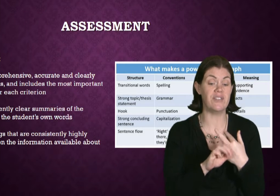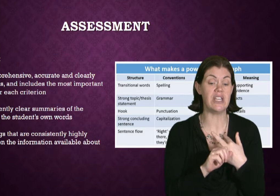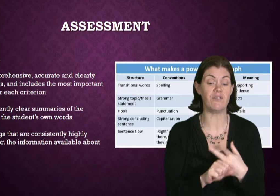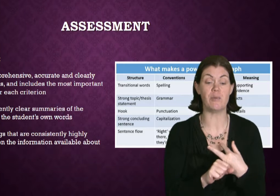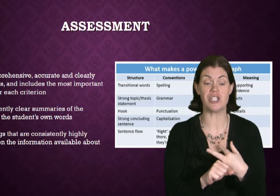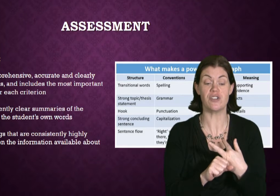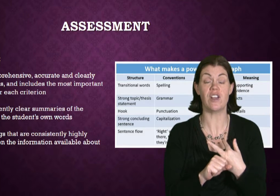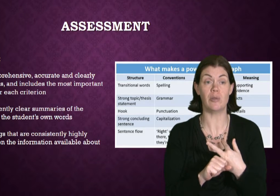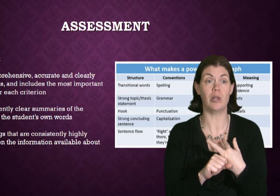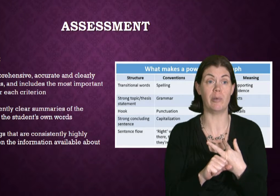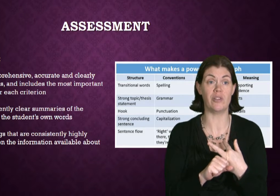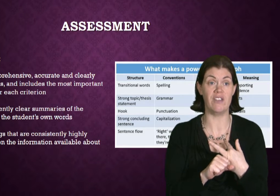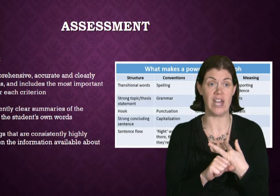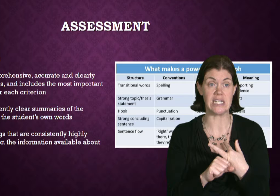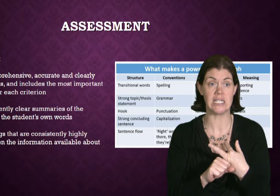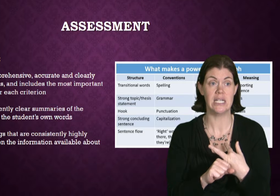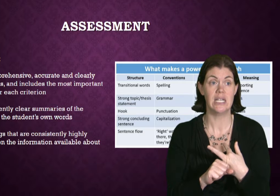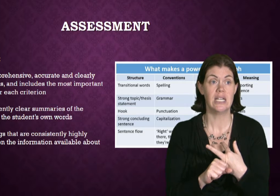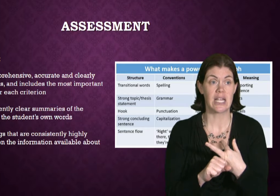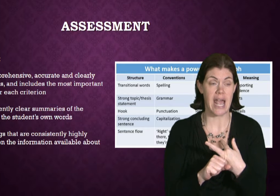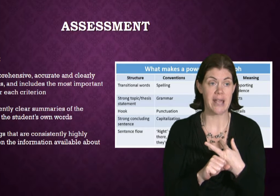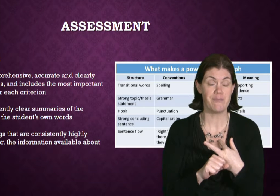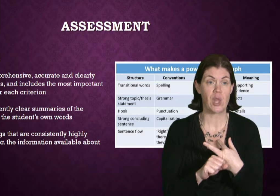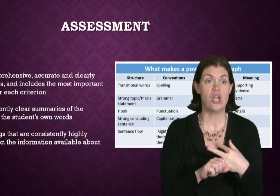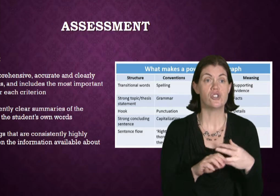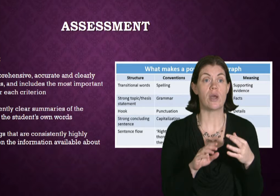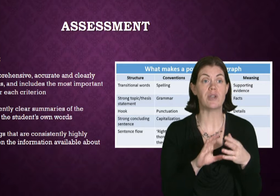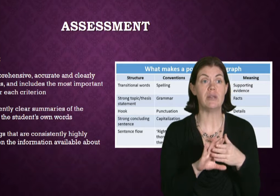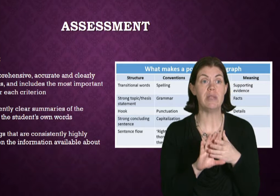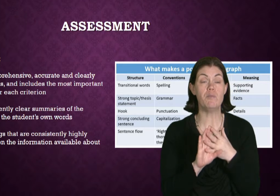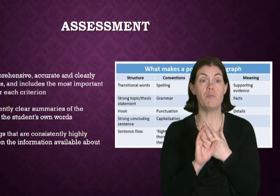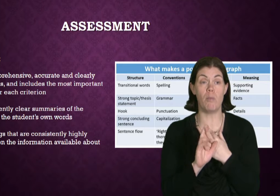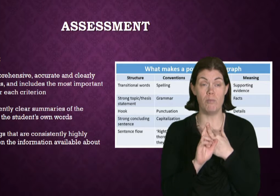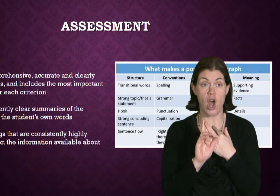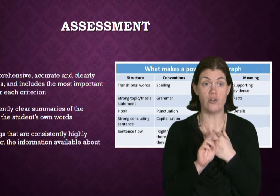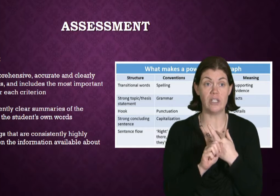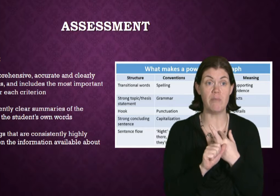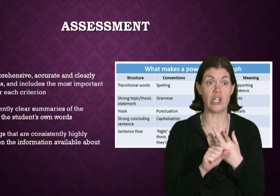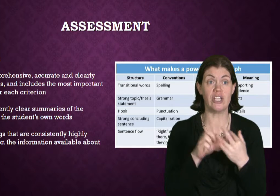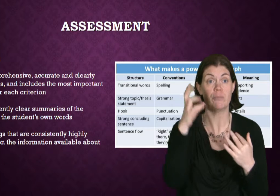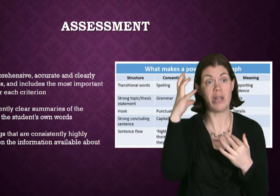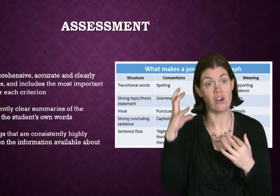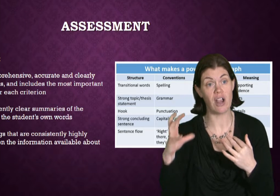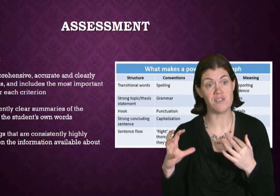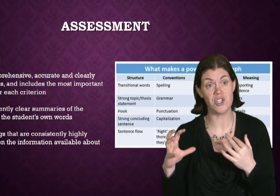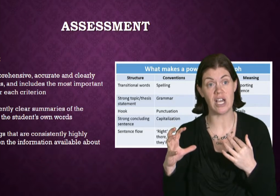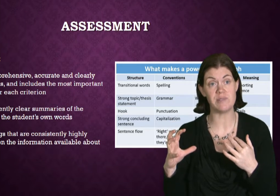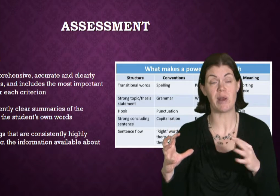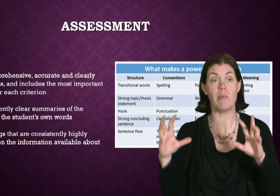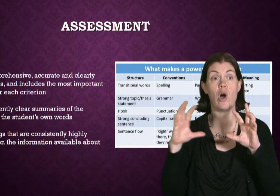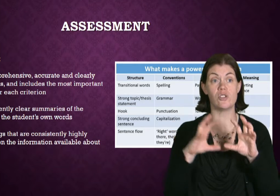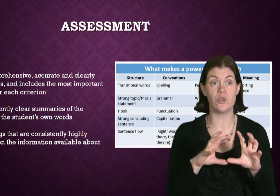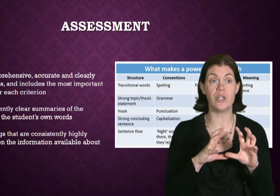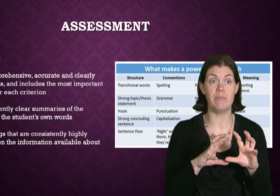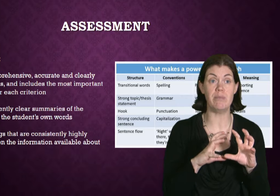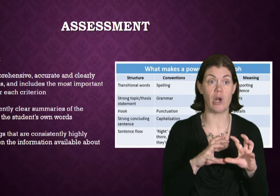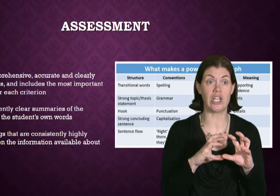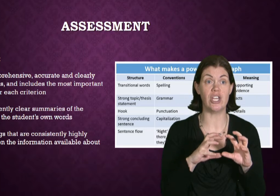plausible, given the information available about the event, okay? So I'm gonna be not only marking your paragraphs, you guys, but I'm